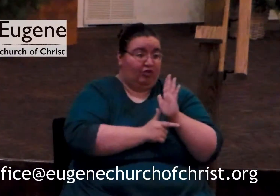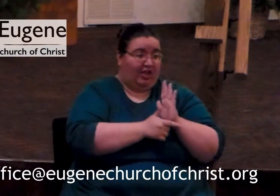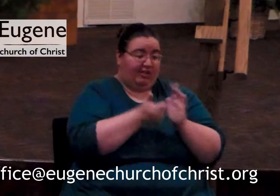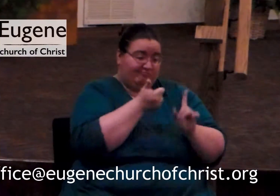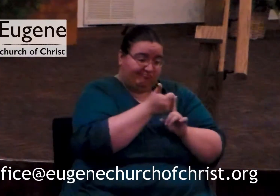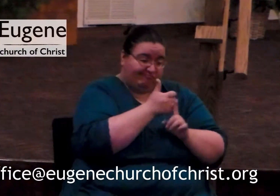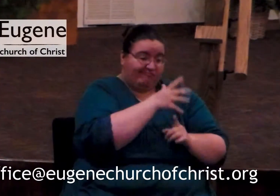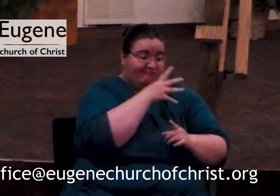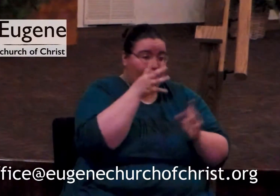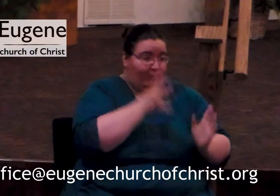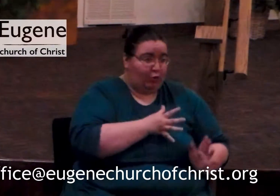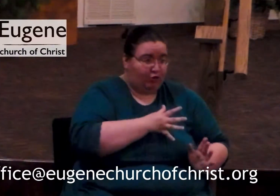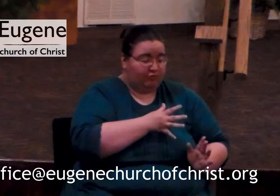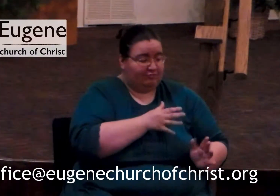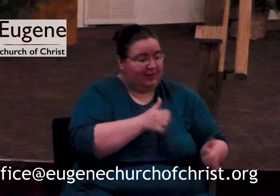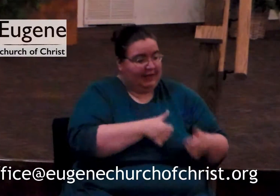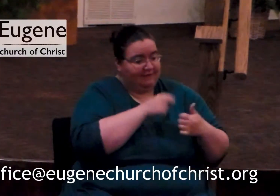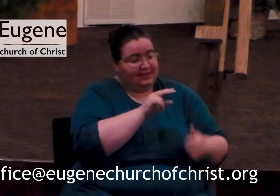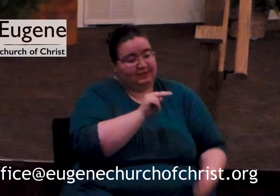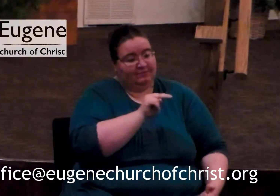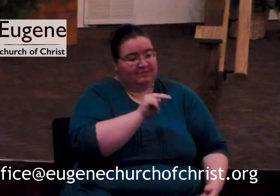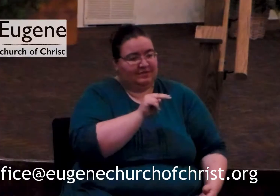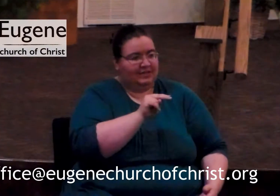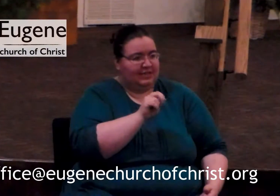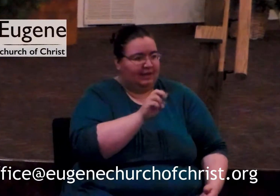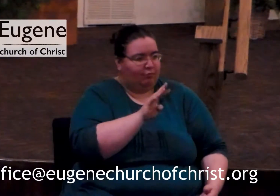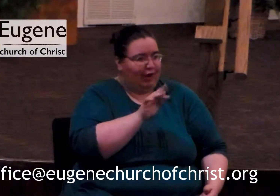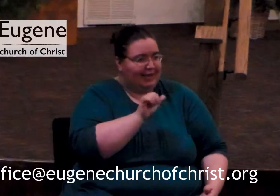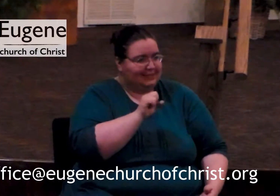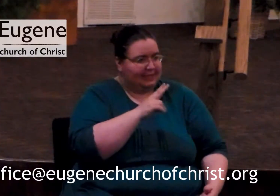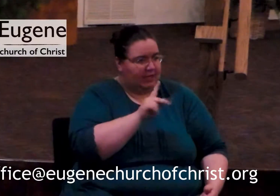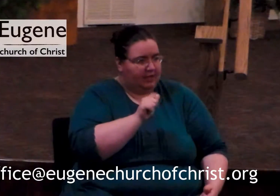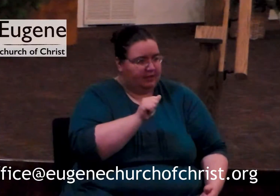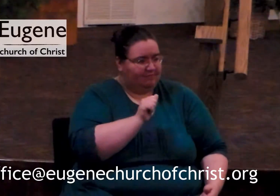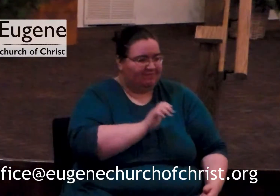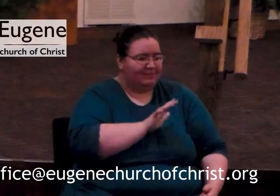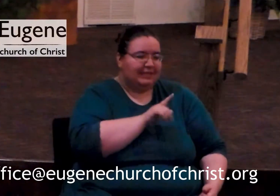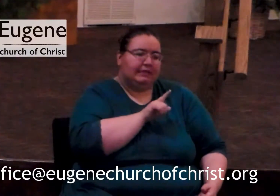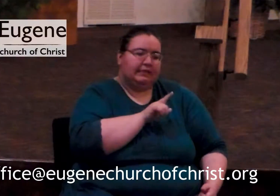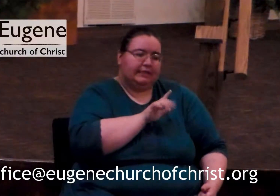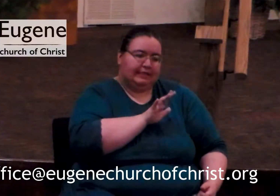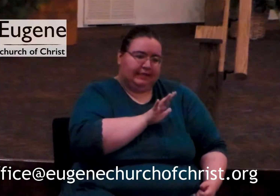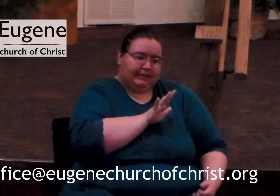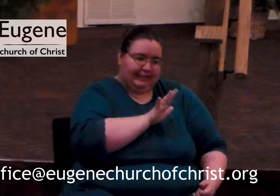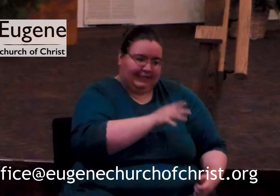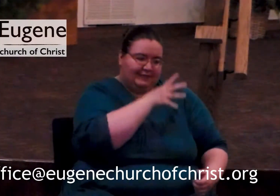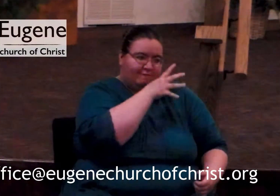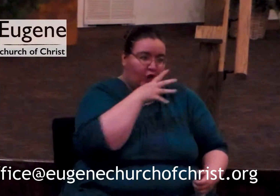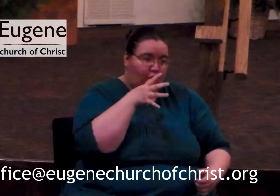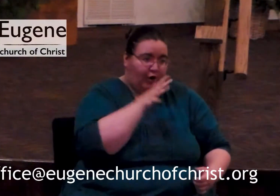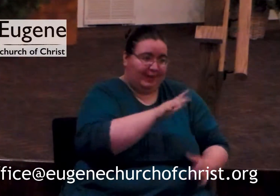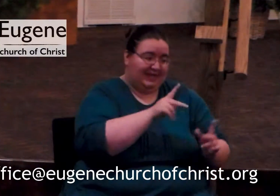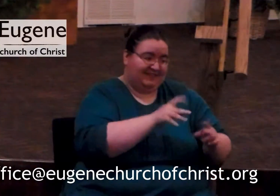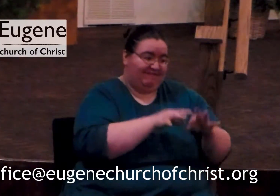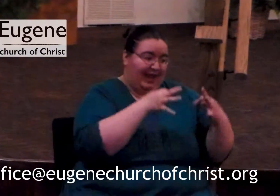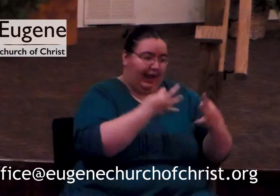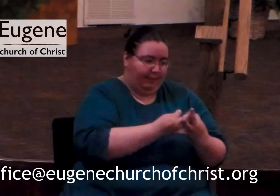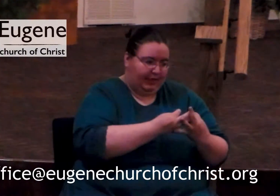out in Nebraska. That farm has been in the family for a very, very, very long time. And I guess if you were going to sit down with Steve and